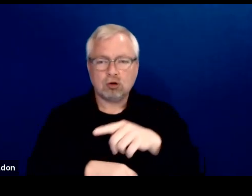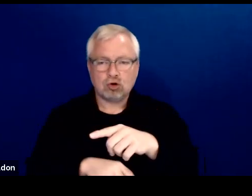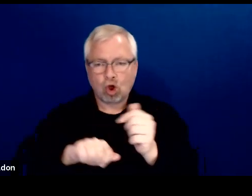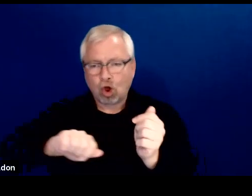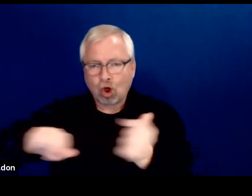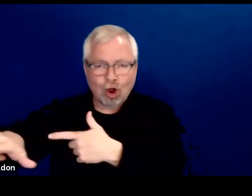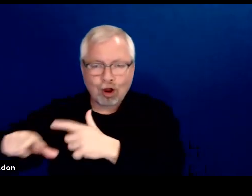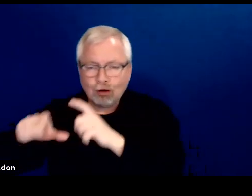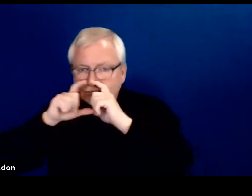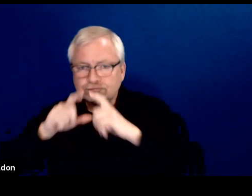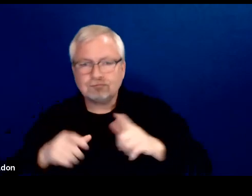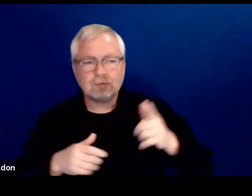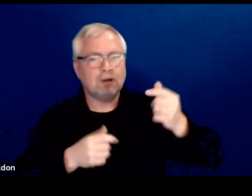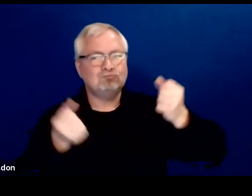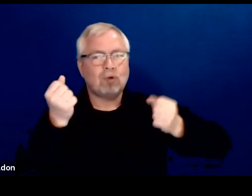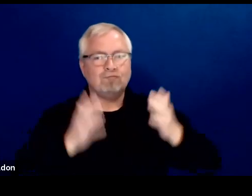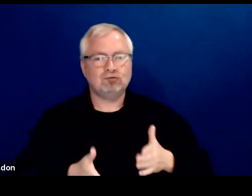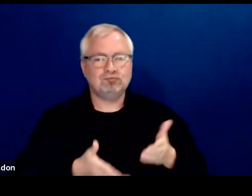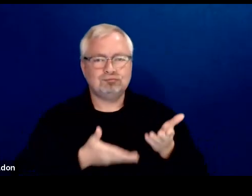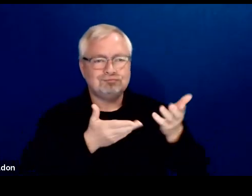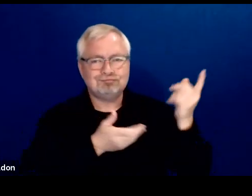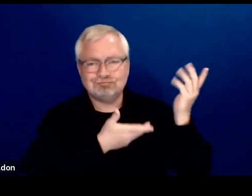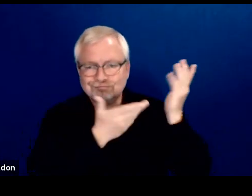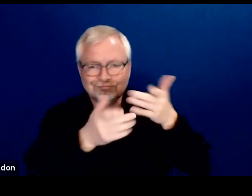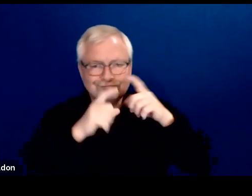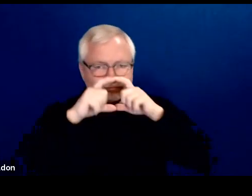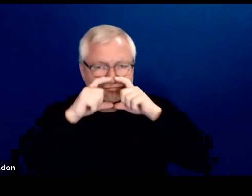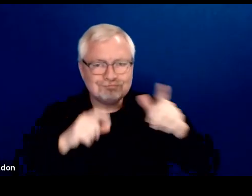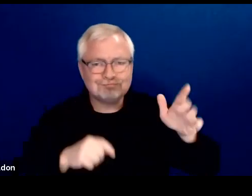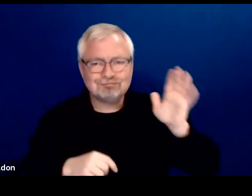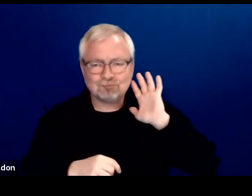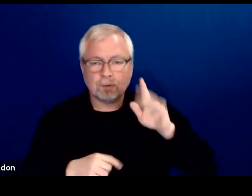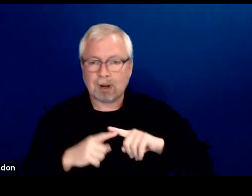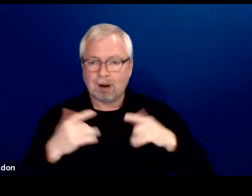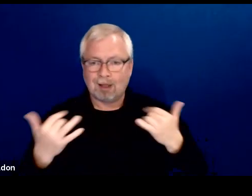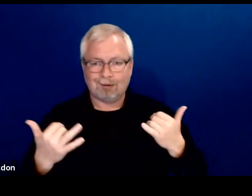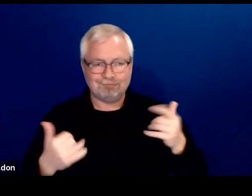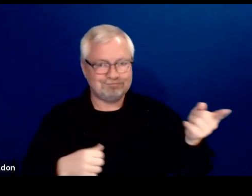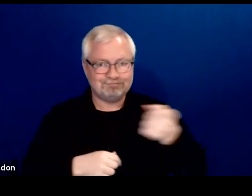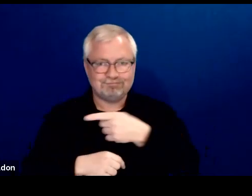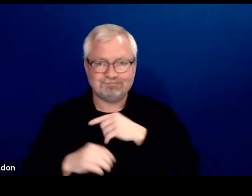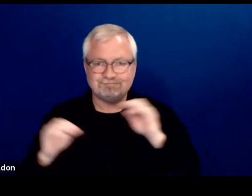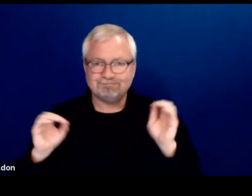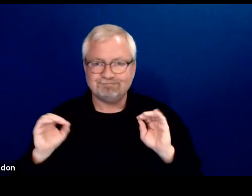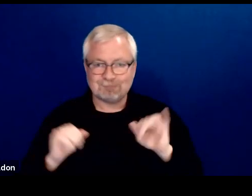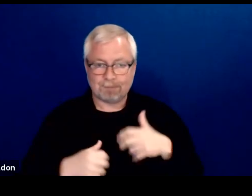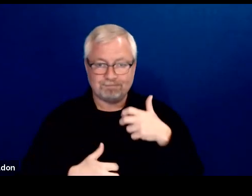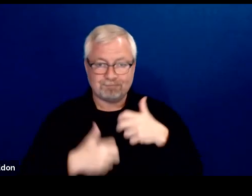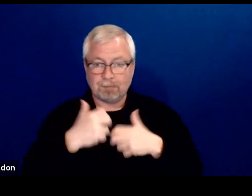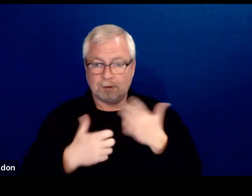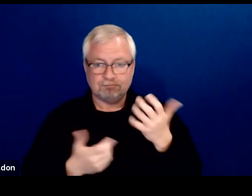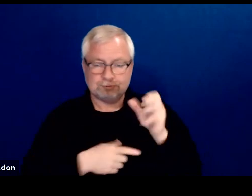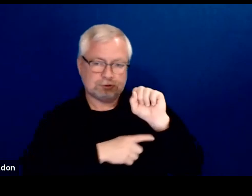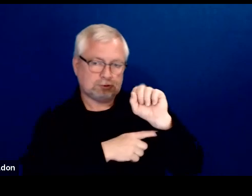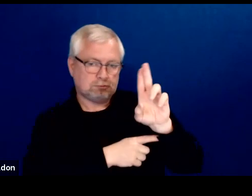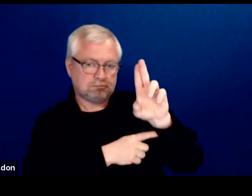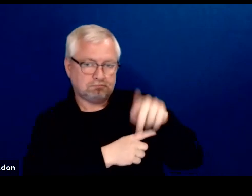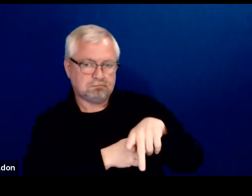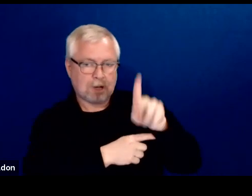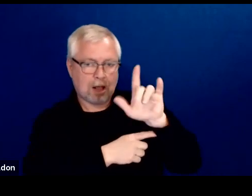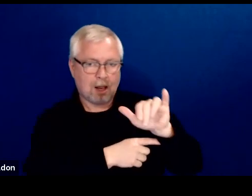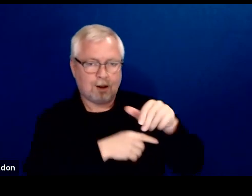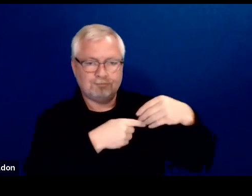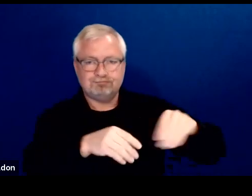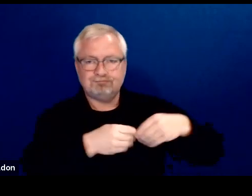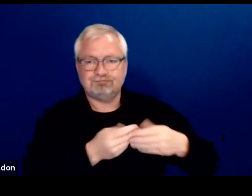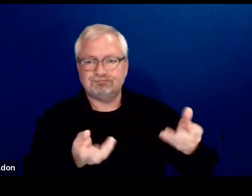wouldn't normally have to have it. The problem with it is the supply chain is strained, both here and internationally. I